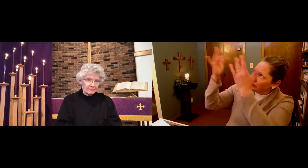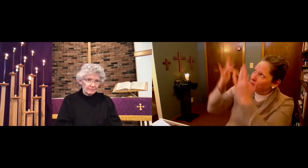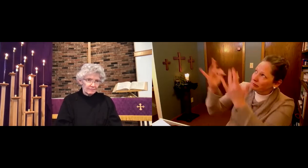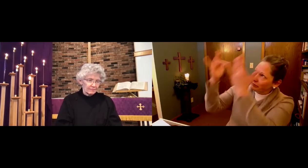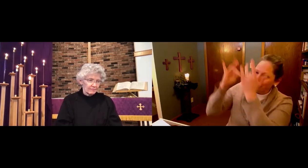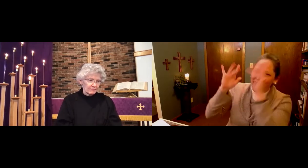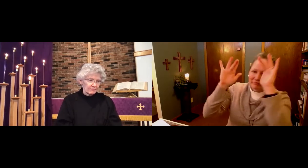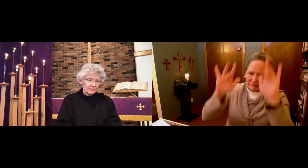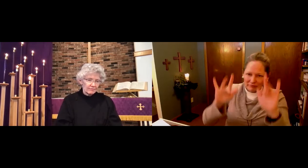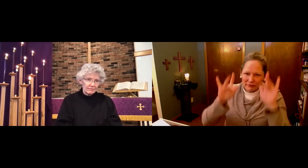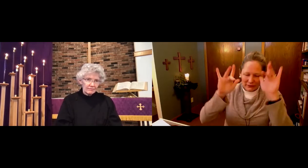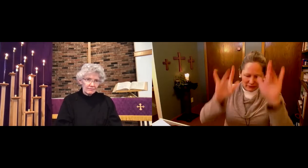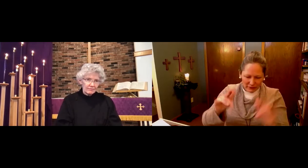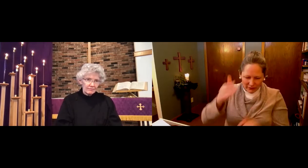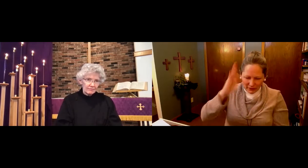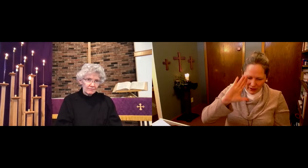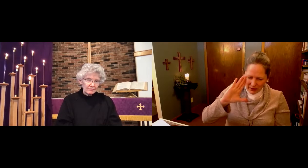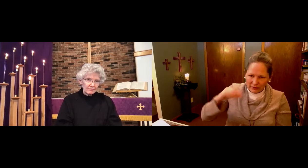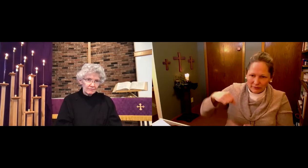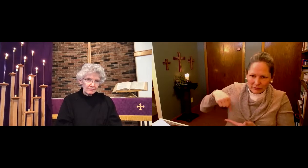Holy and merciful God,